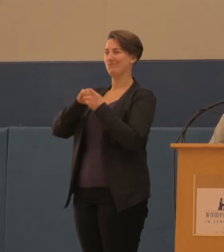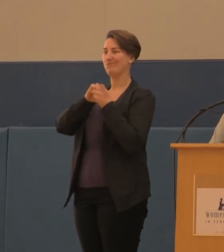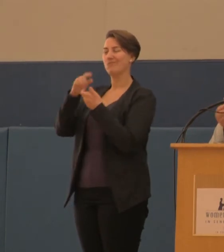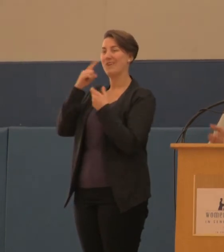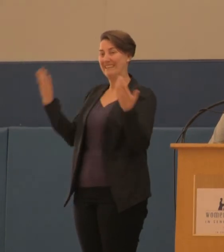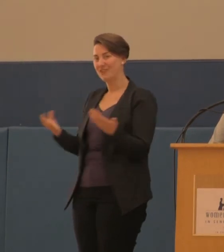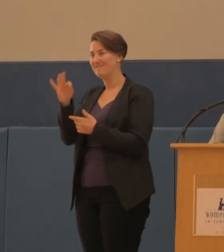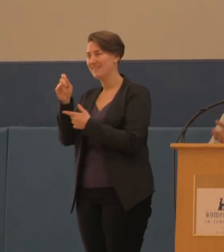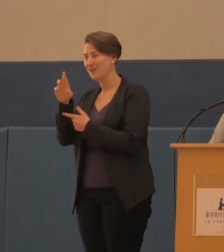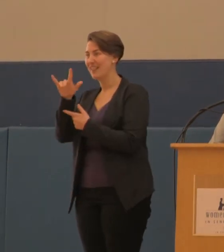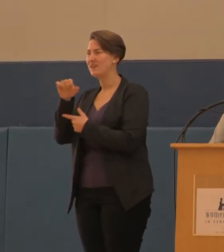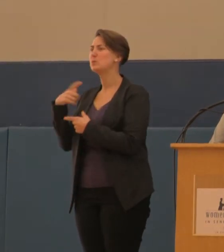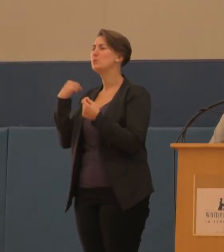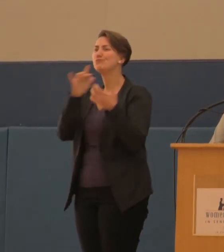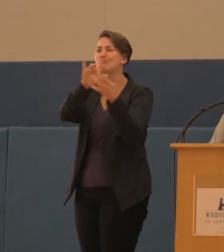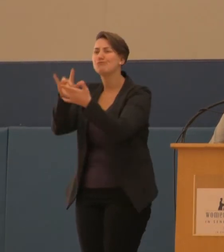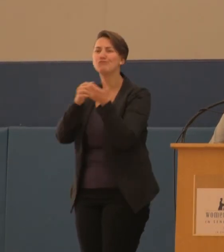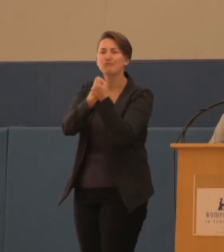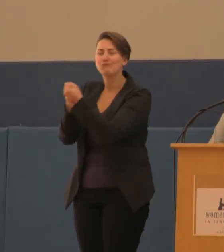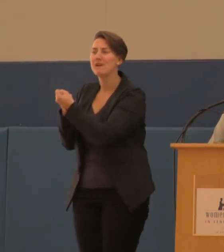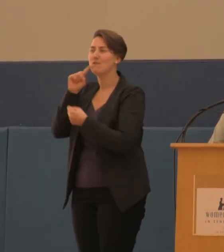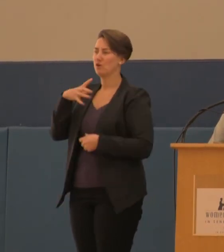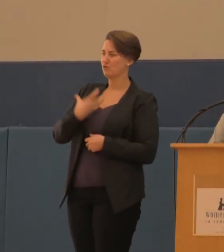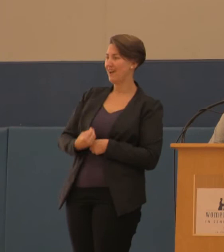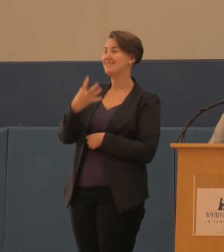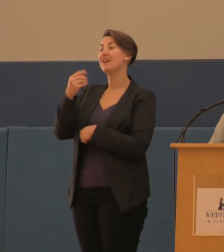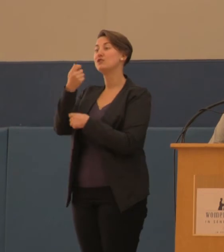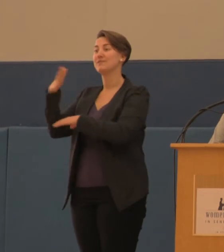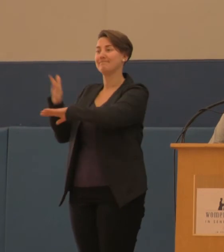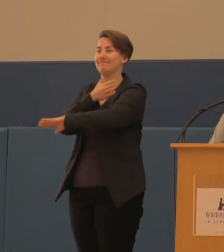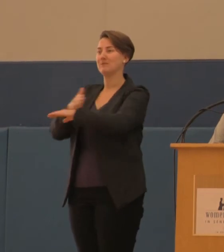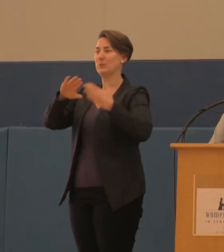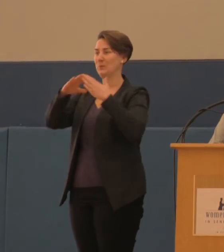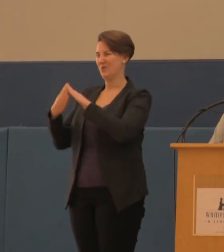outreach for the transgender, gender-expansive community here in the greater Finger Lakes area.